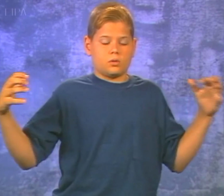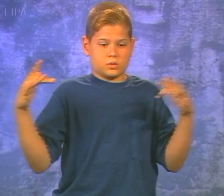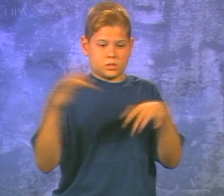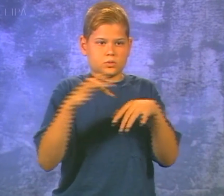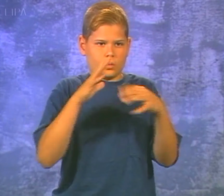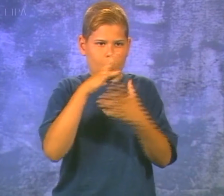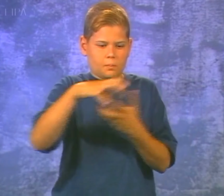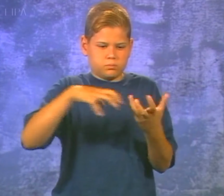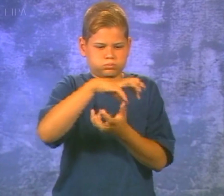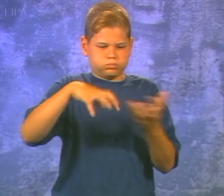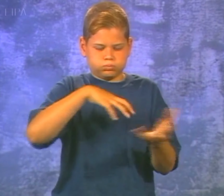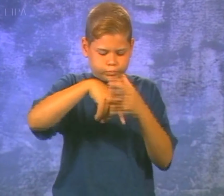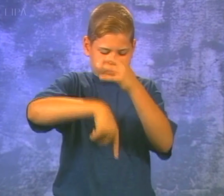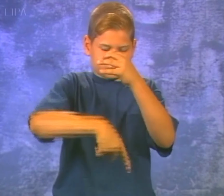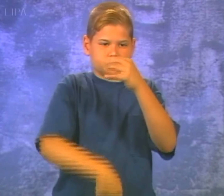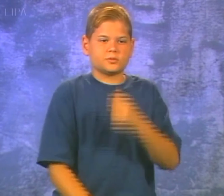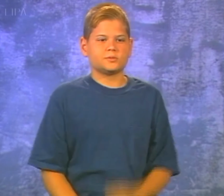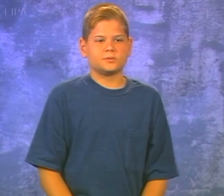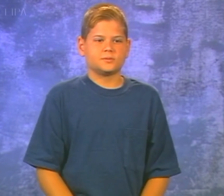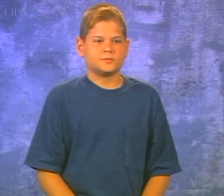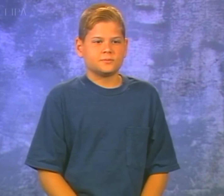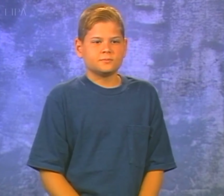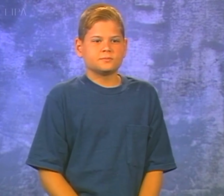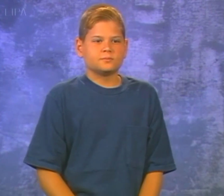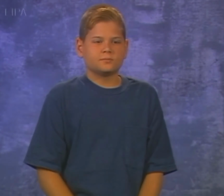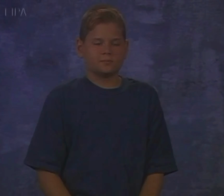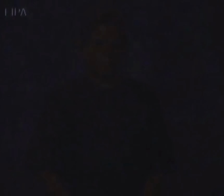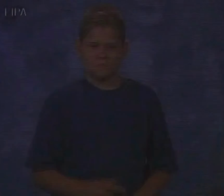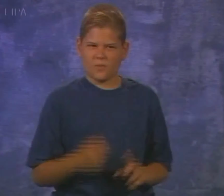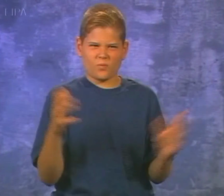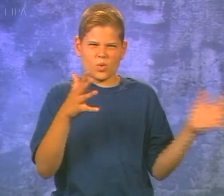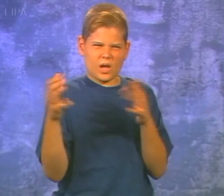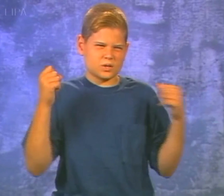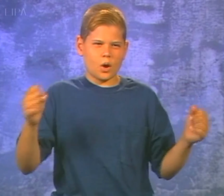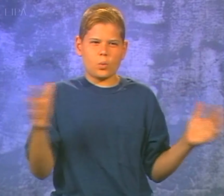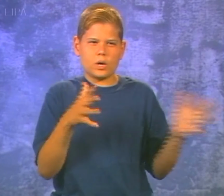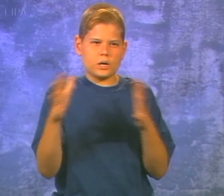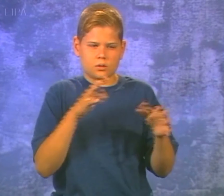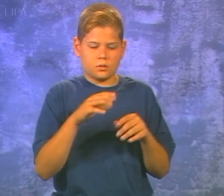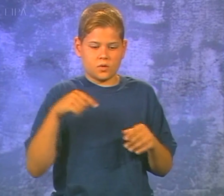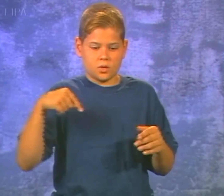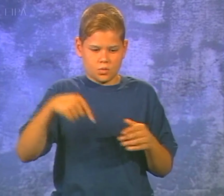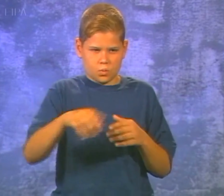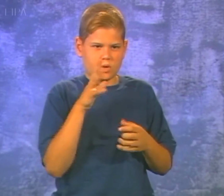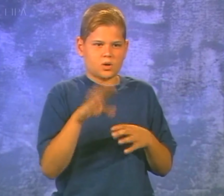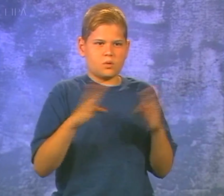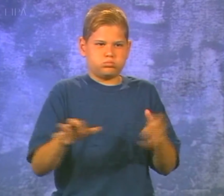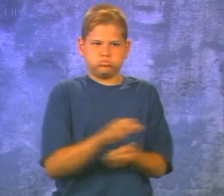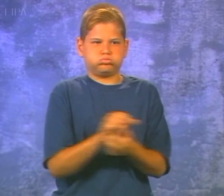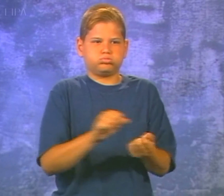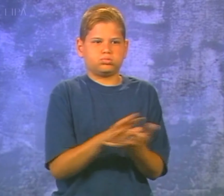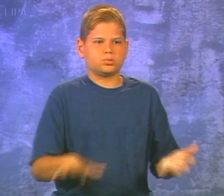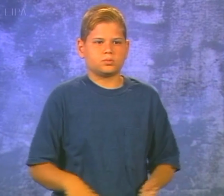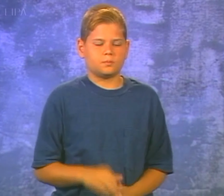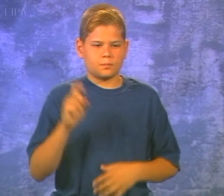So when cold air and warm air come together and mix, it causes the tunnel type cycle that